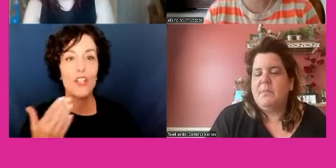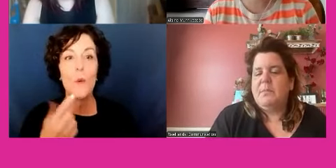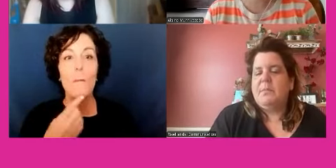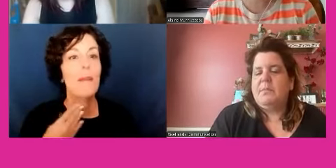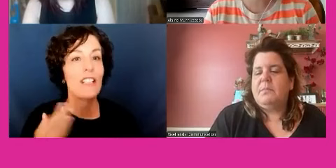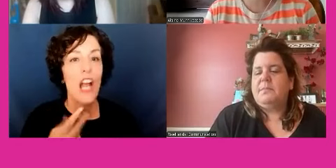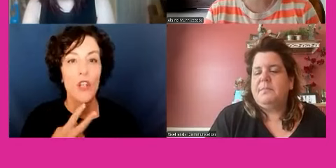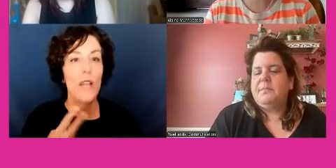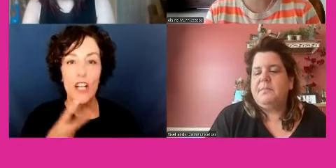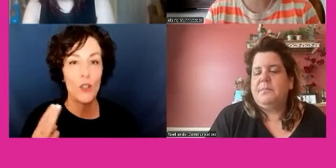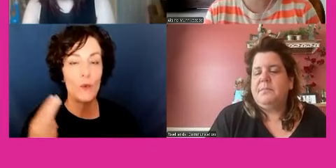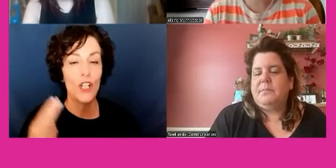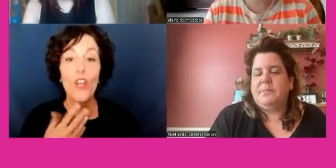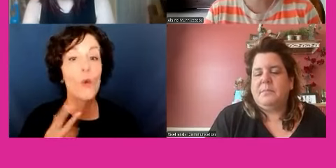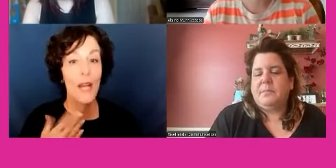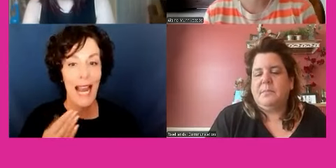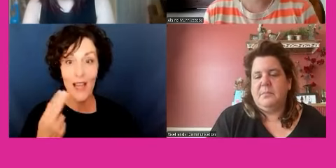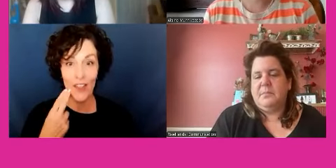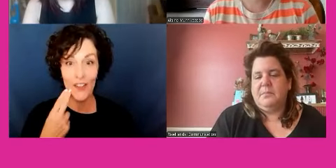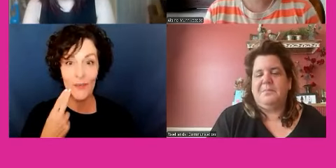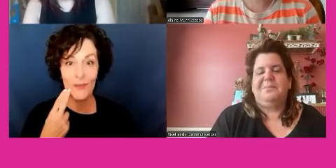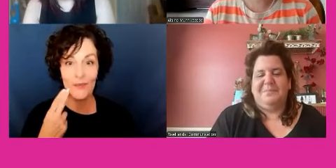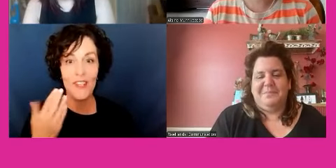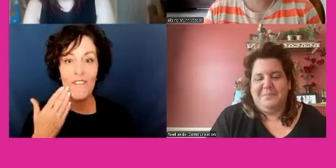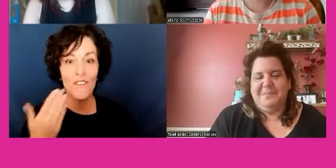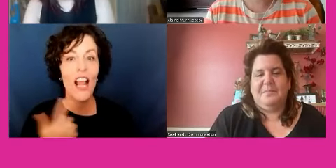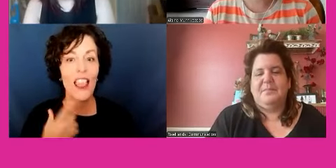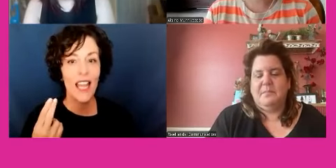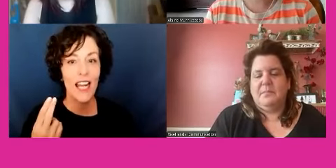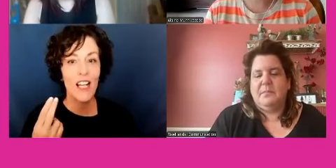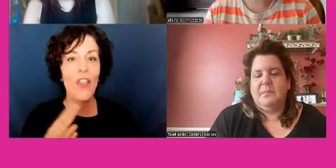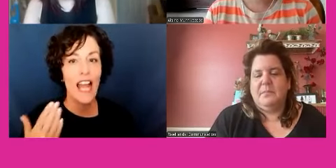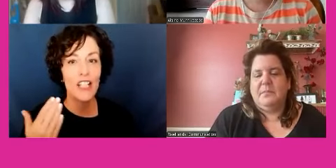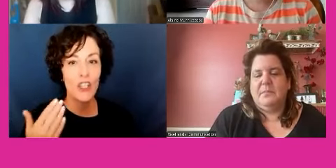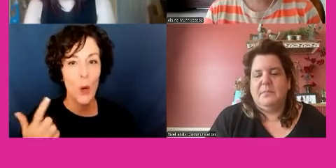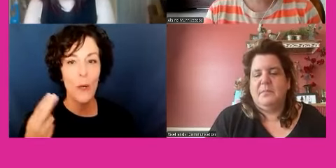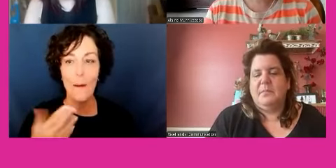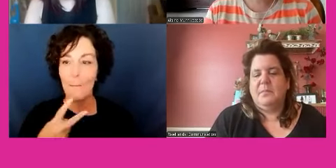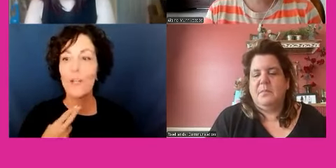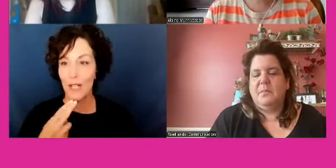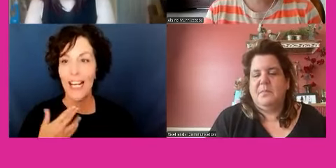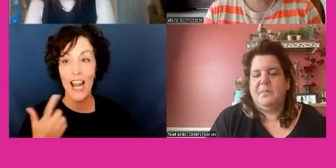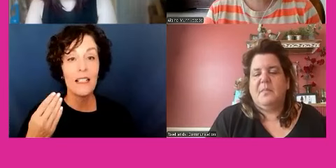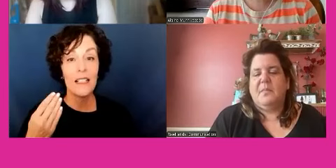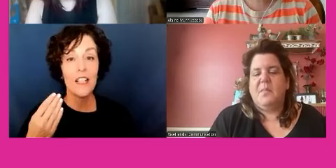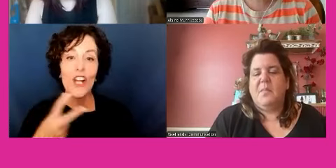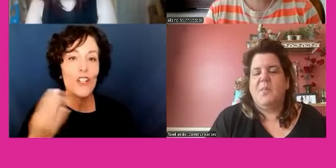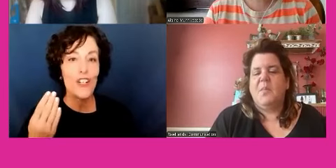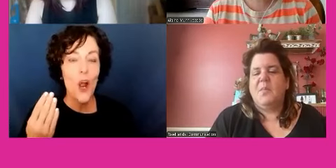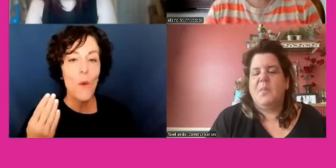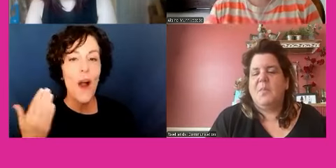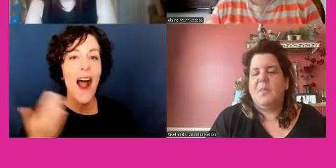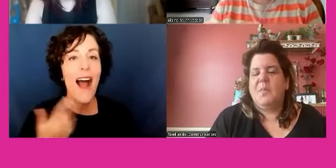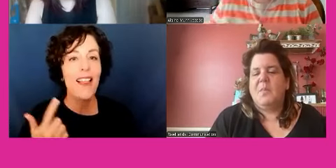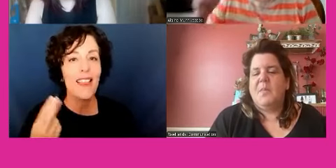use queuing and ASL kind of together for, like I said, that total communication piece. And I